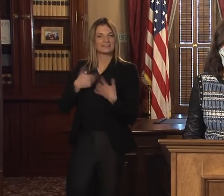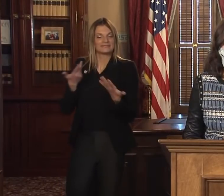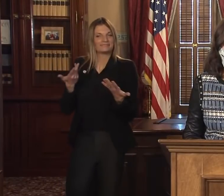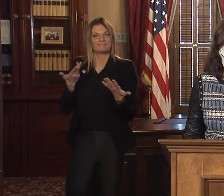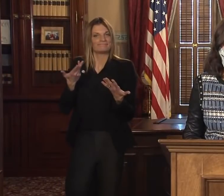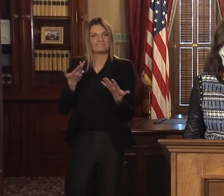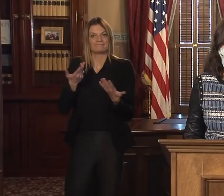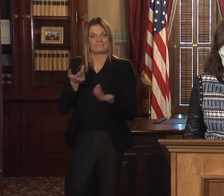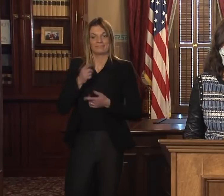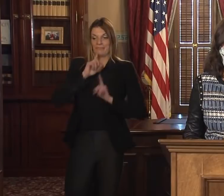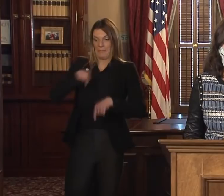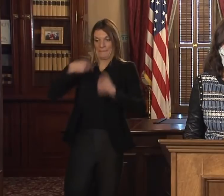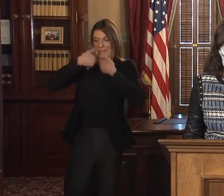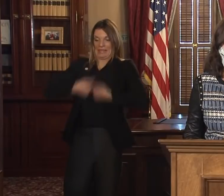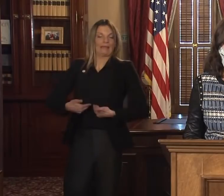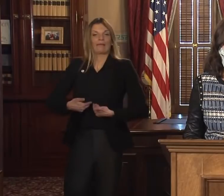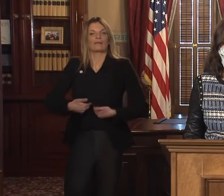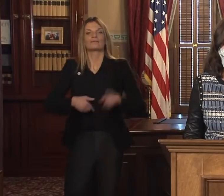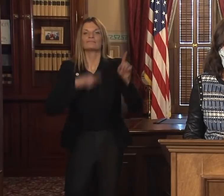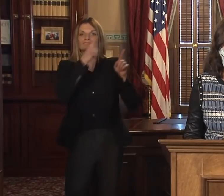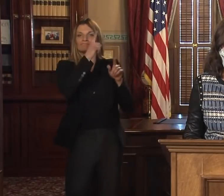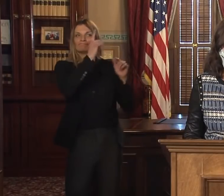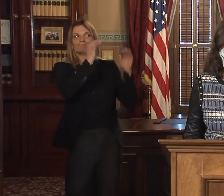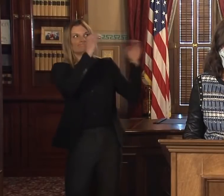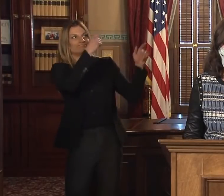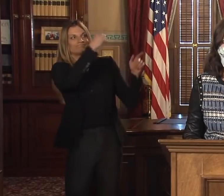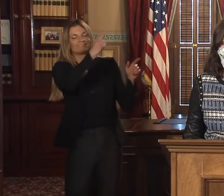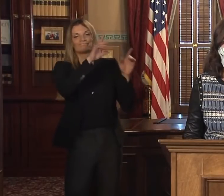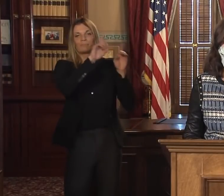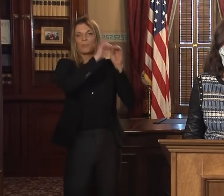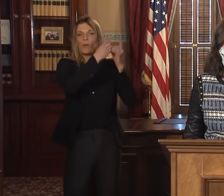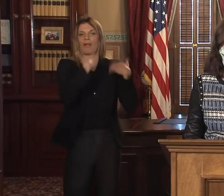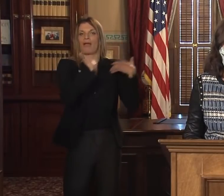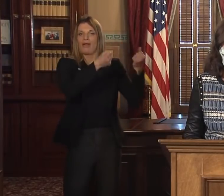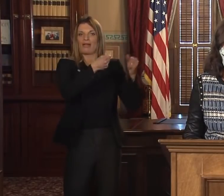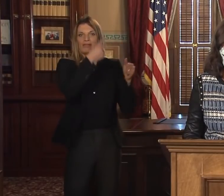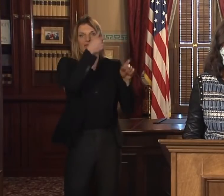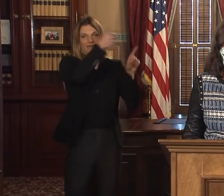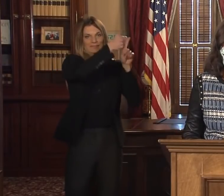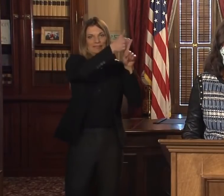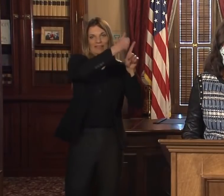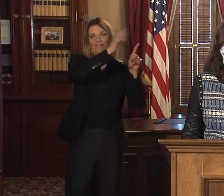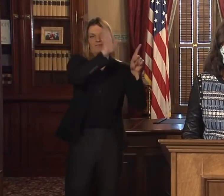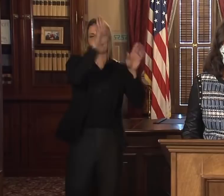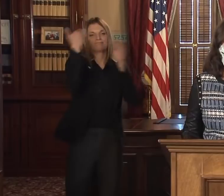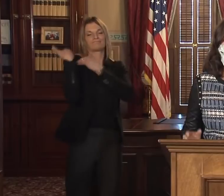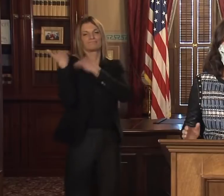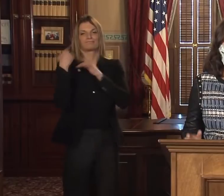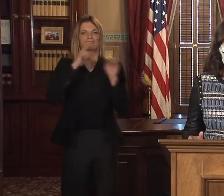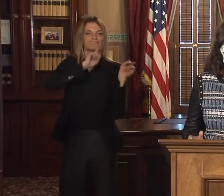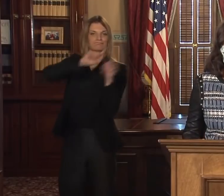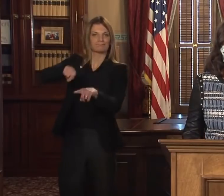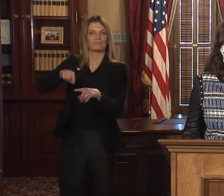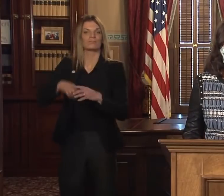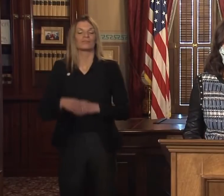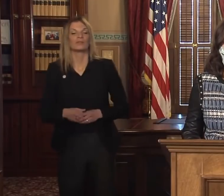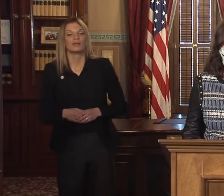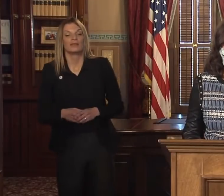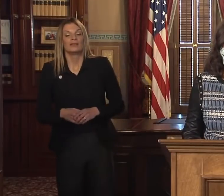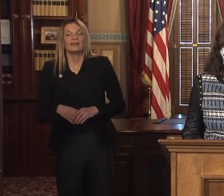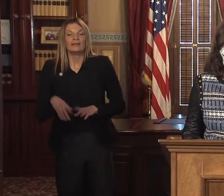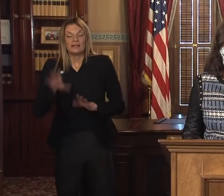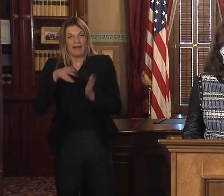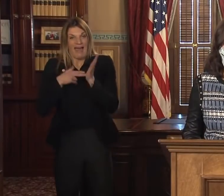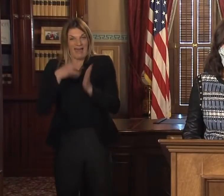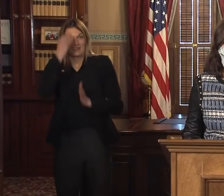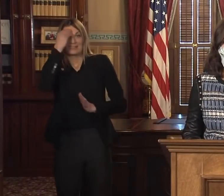the Department of Health and Human Services. We have not had a conversation around that. I can tell you this, though. It shouldn't take an